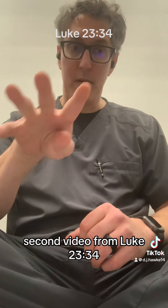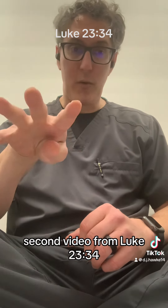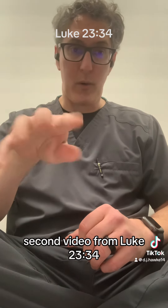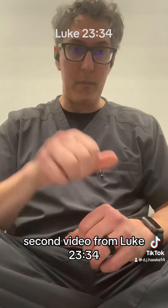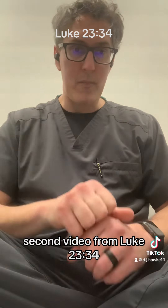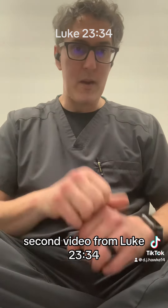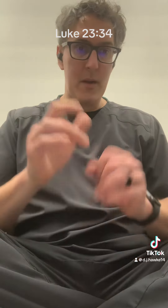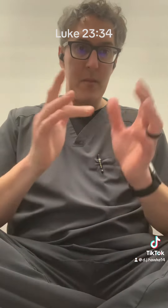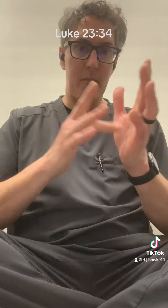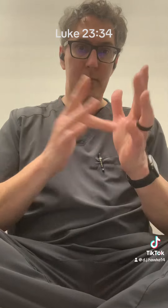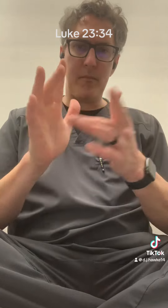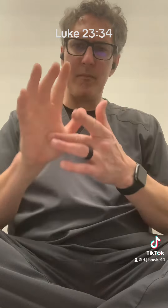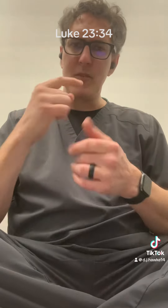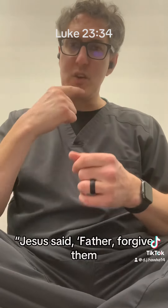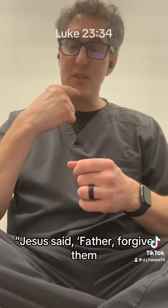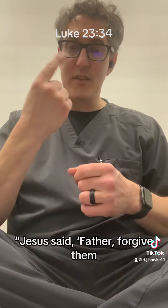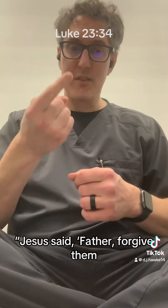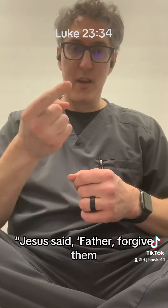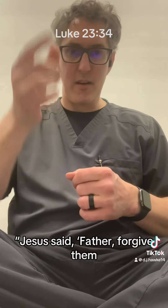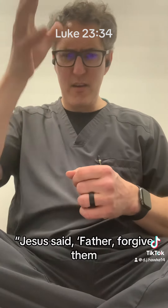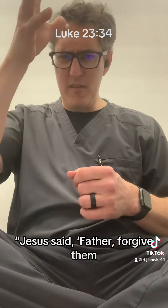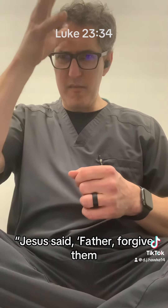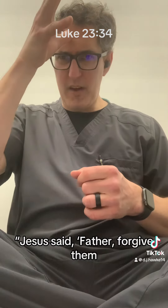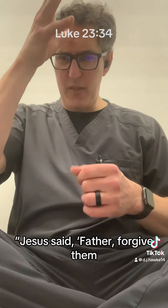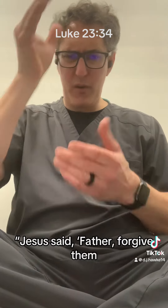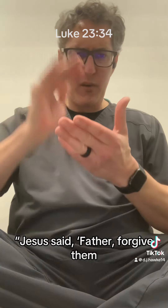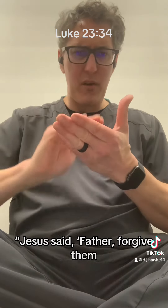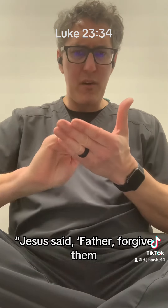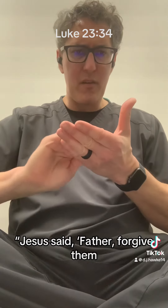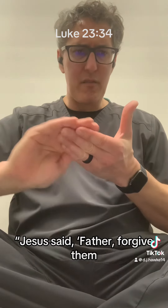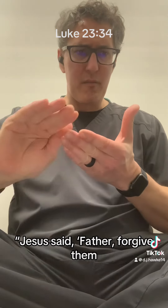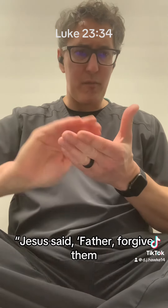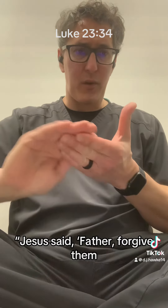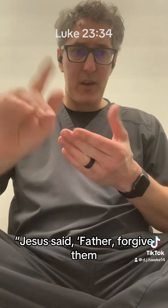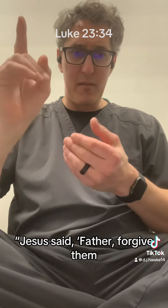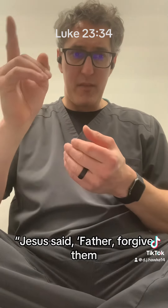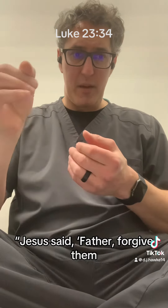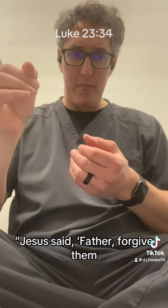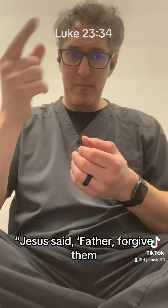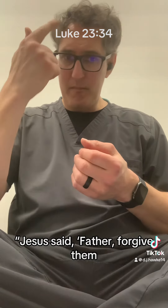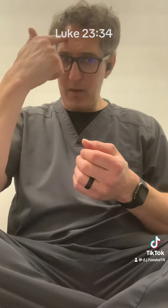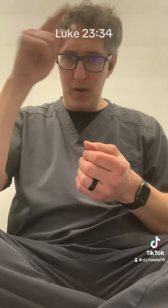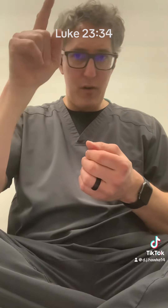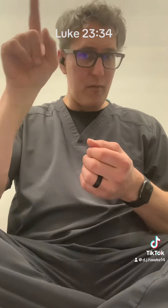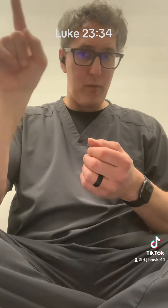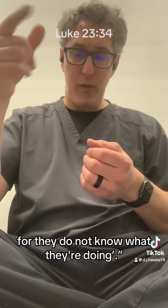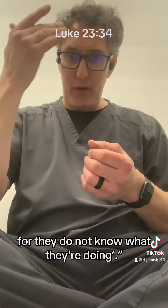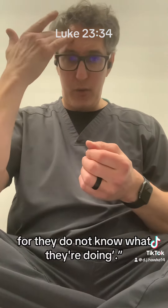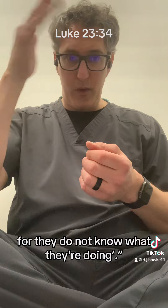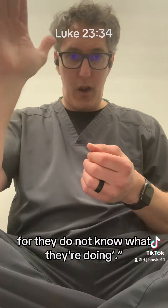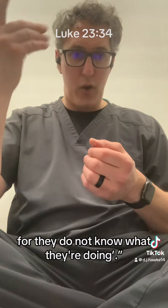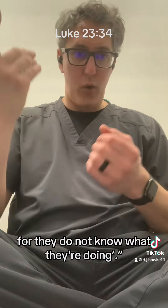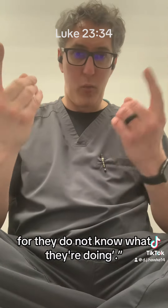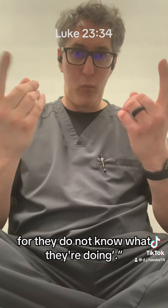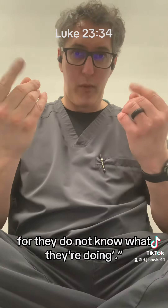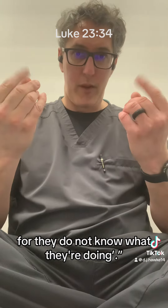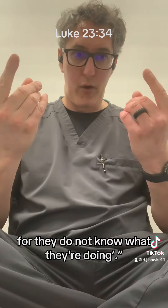3:34. Jesus said, "Father, forgive them, for they do not know what they are